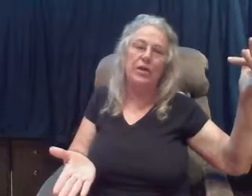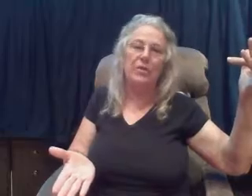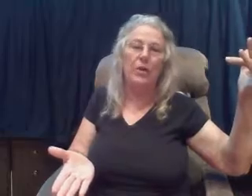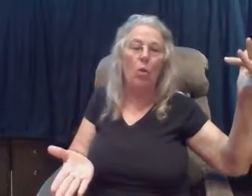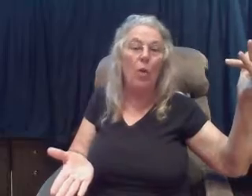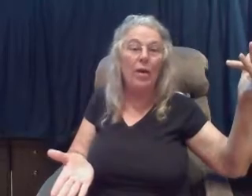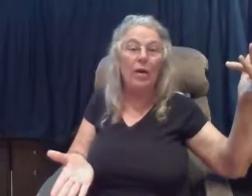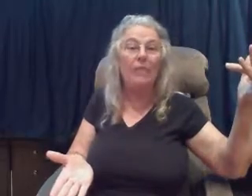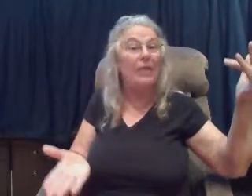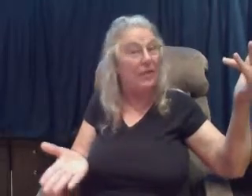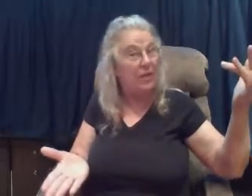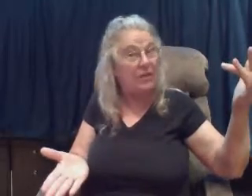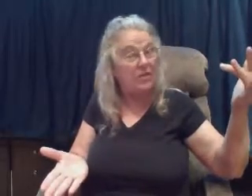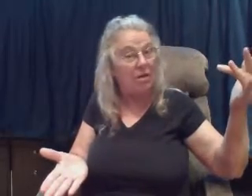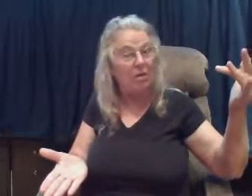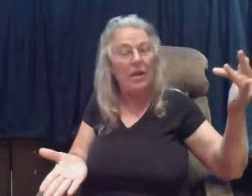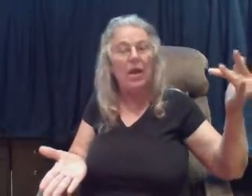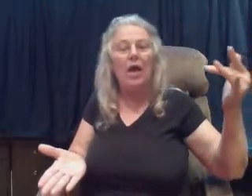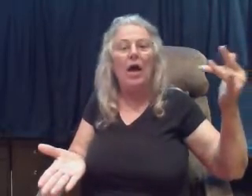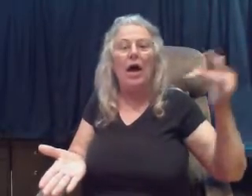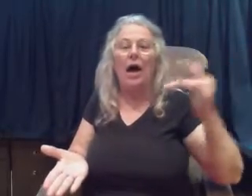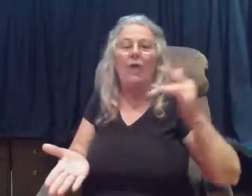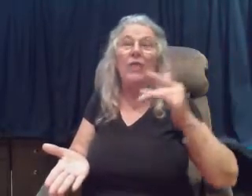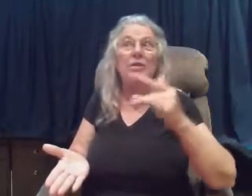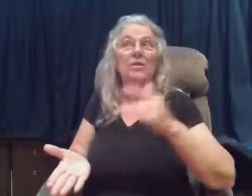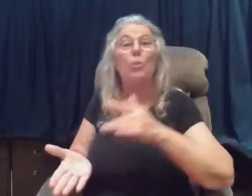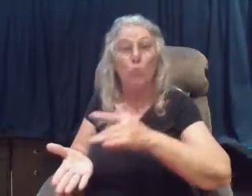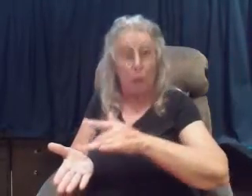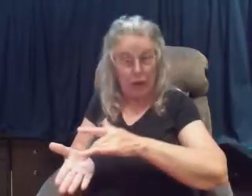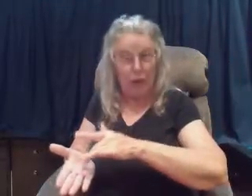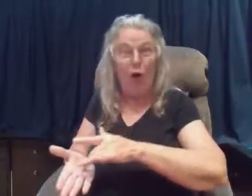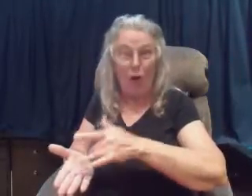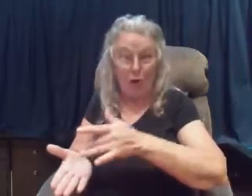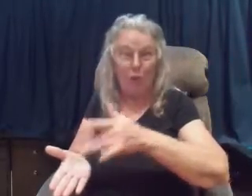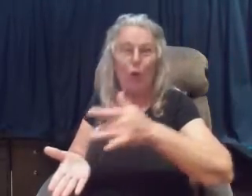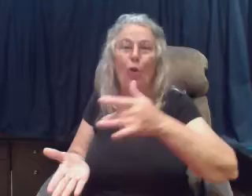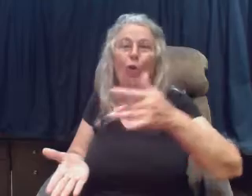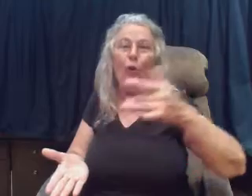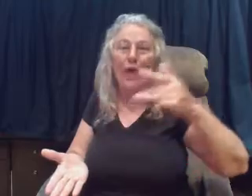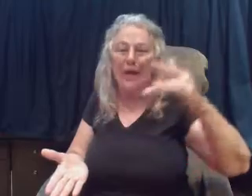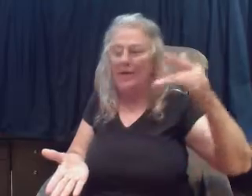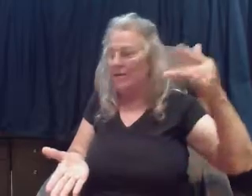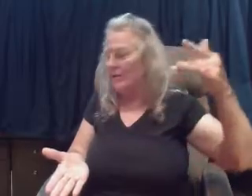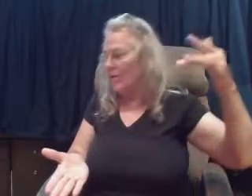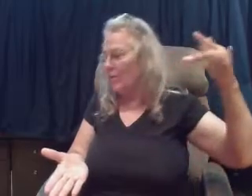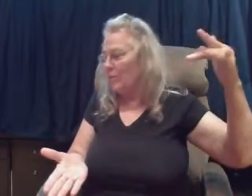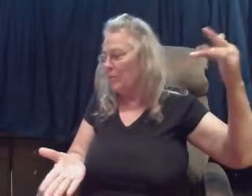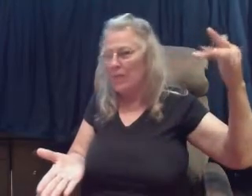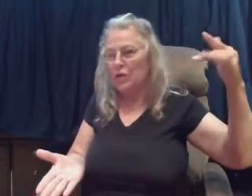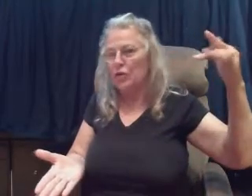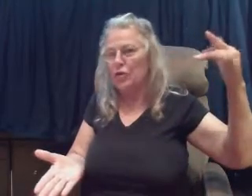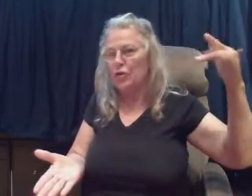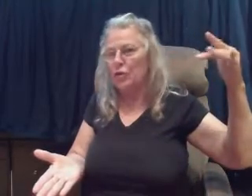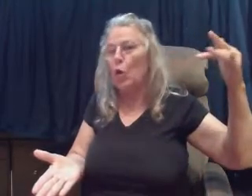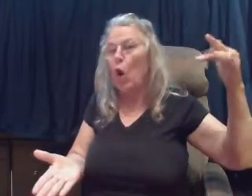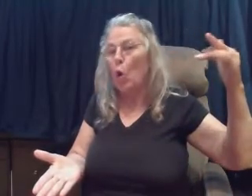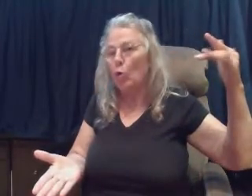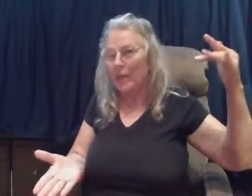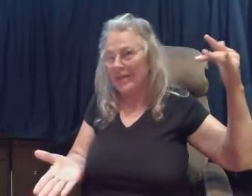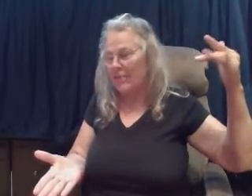be aware of in this song, that's a pretty long Gloria, so make sure you hold it for